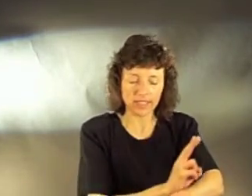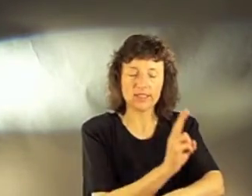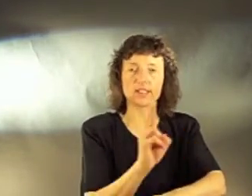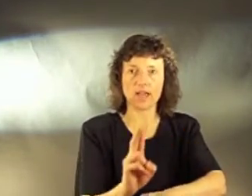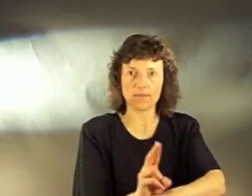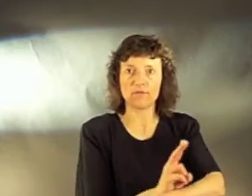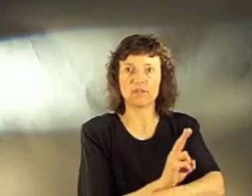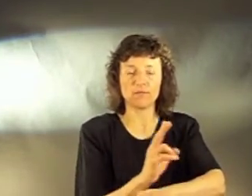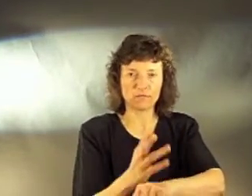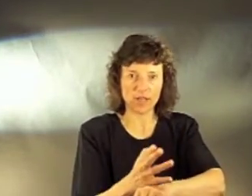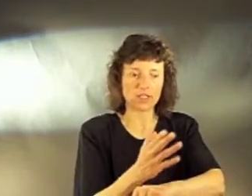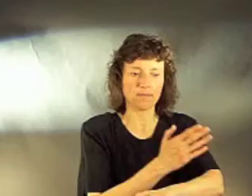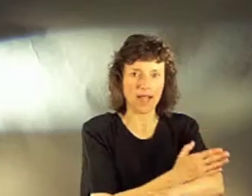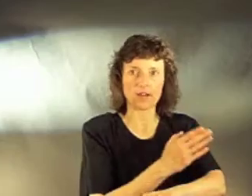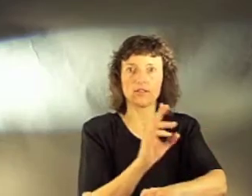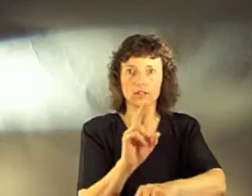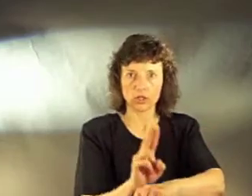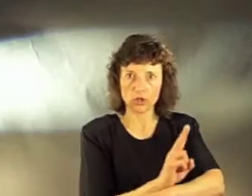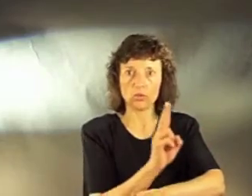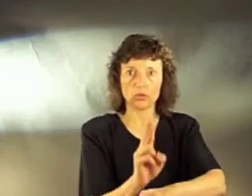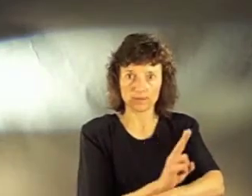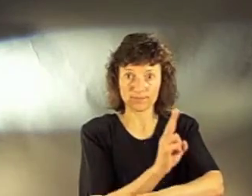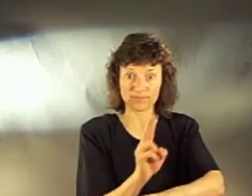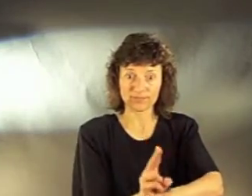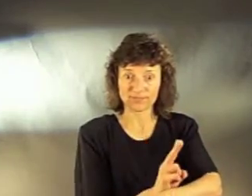needs to come from front to back. Use.